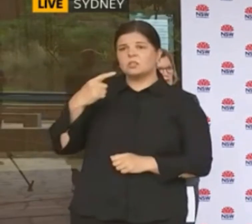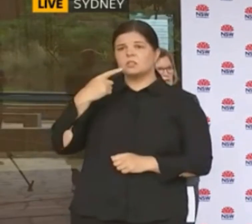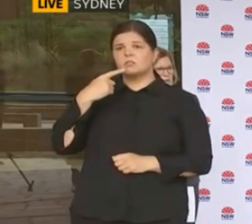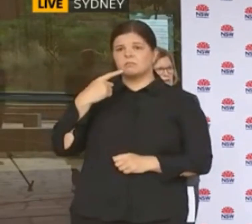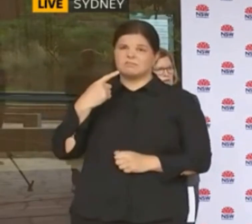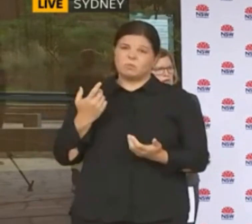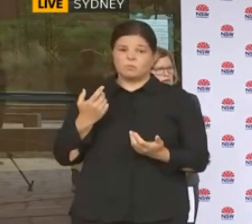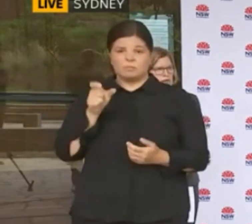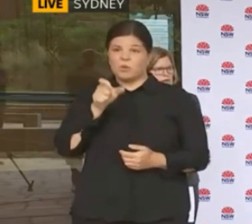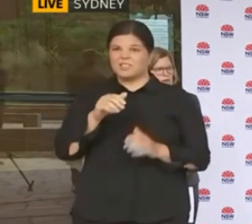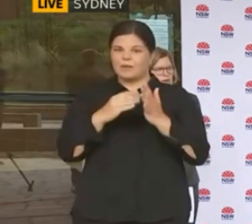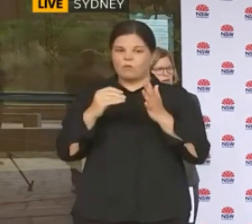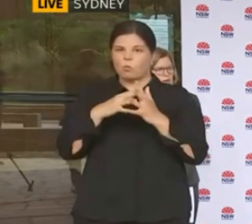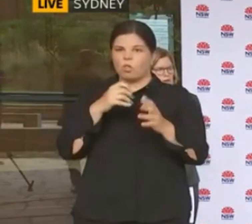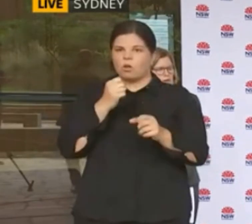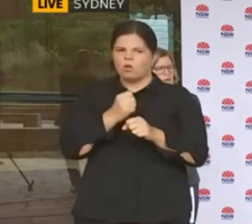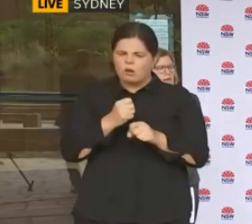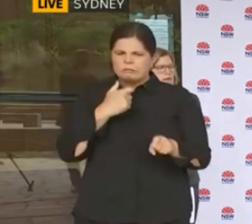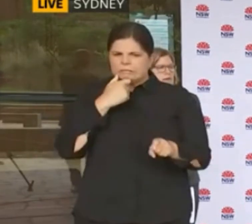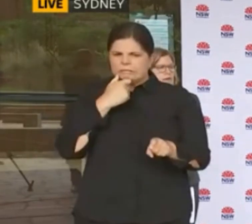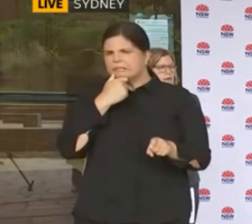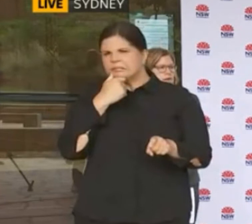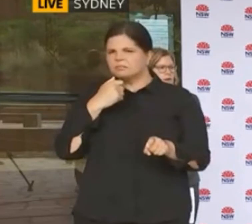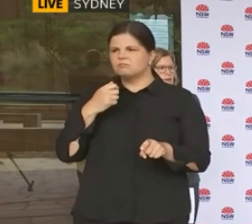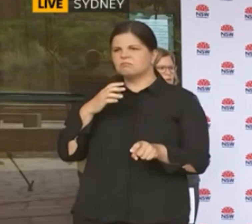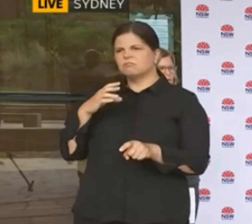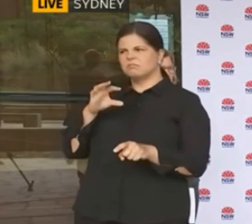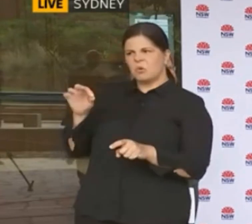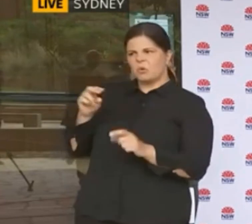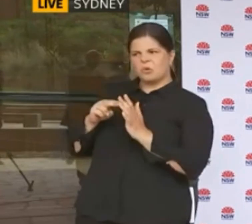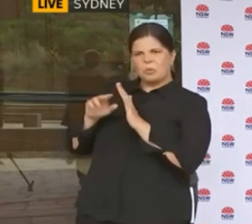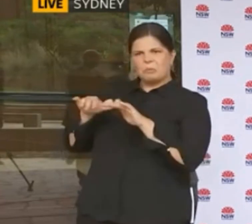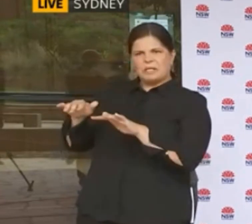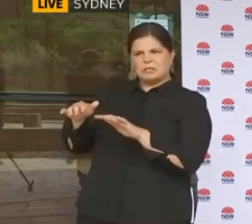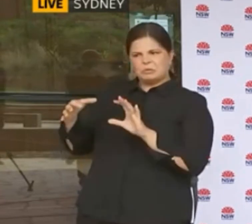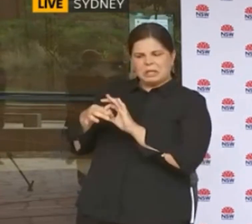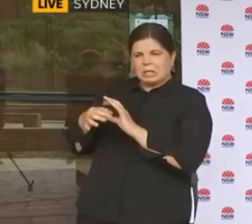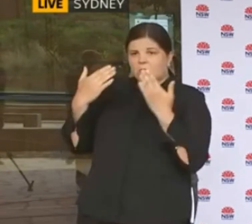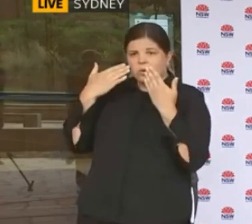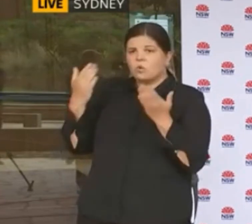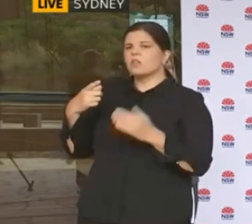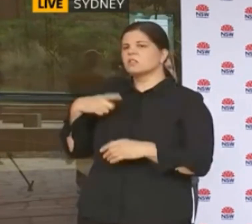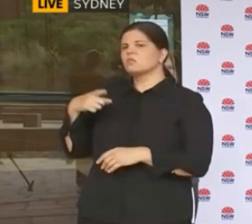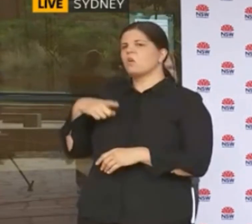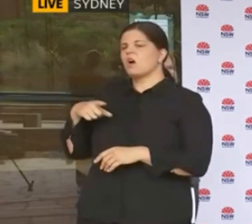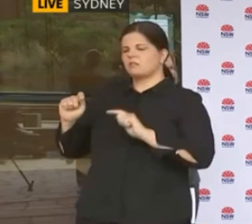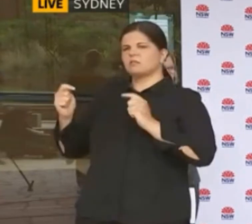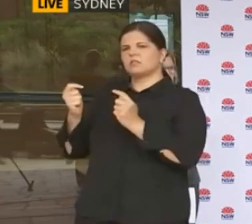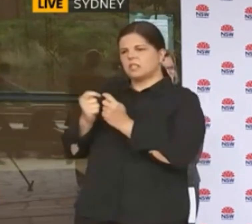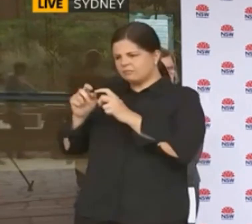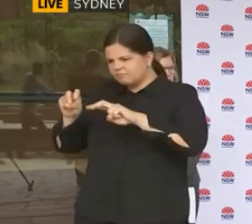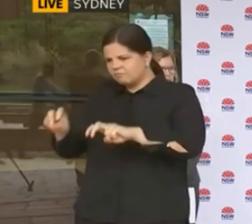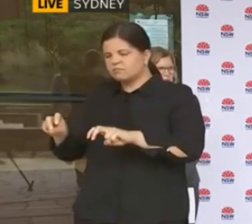result outside of the northern beaches, and so the contact tracers are working overtime to try and establish those links. And as Dr. Chanthe said, hopefully by